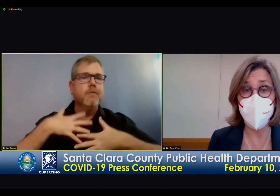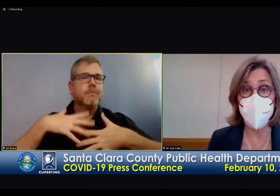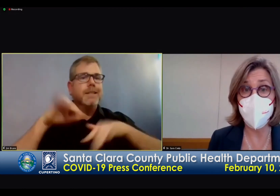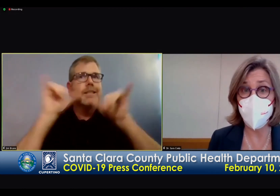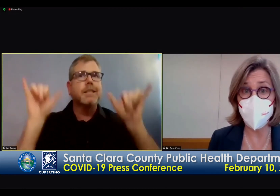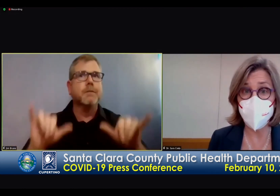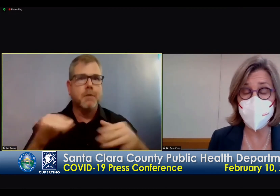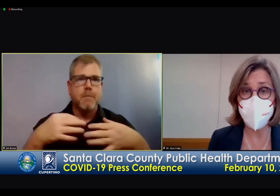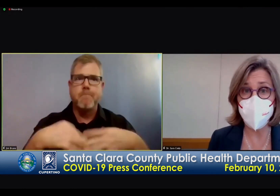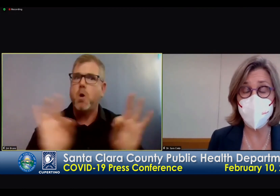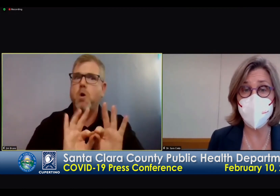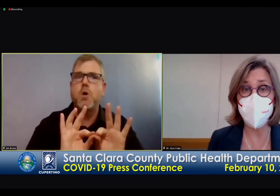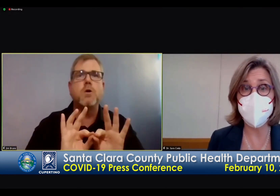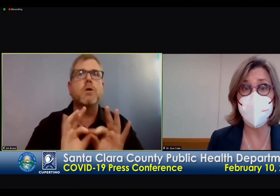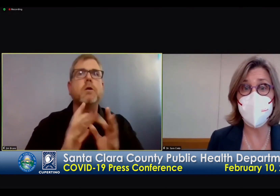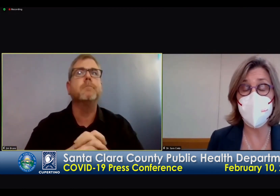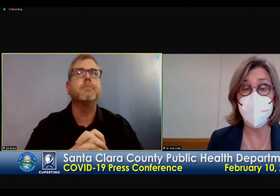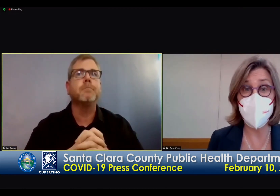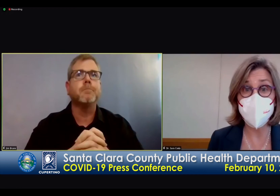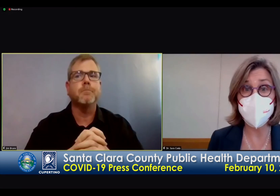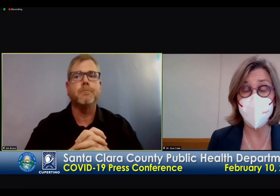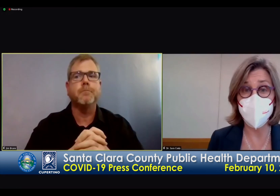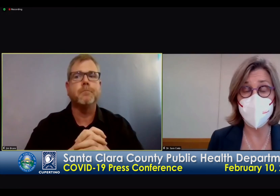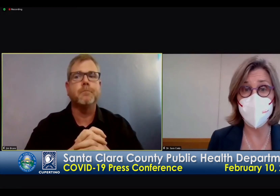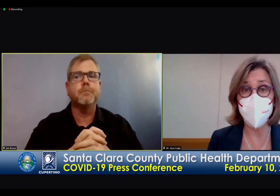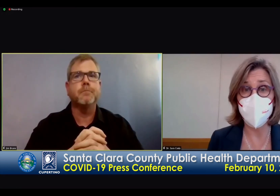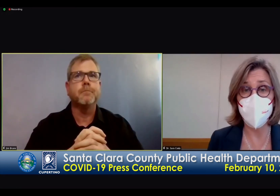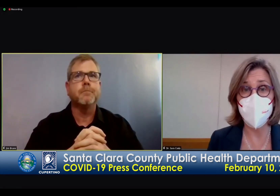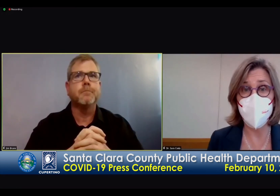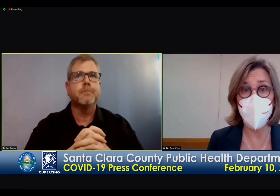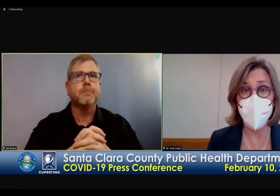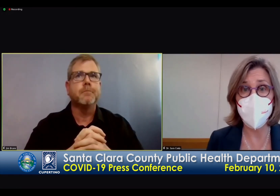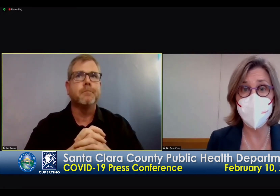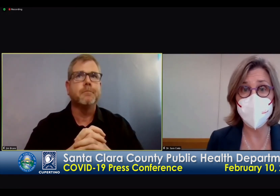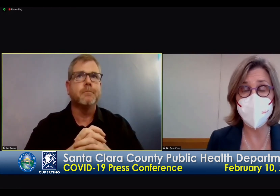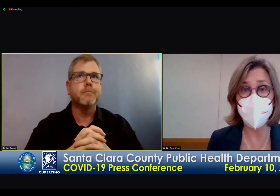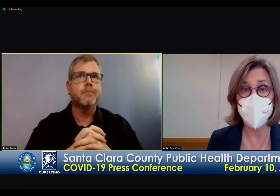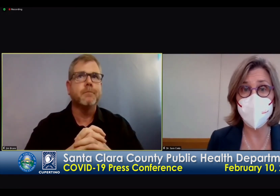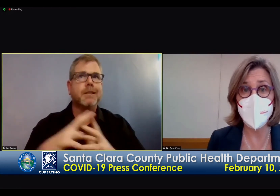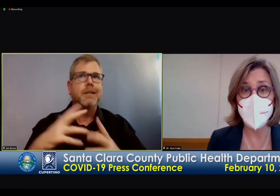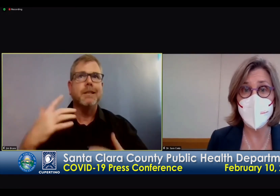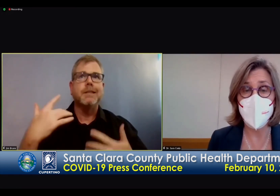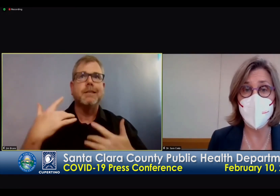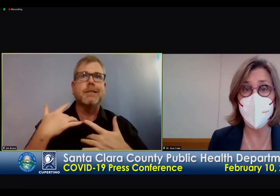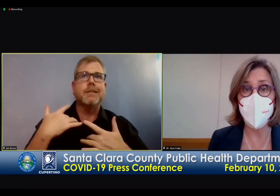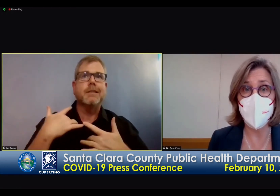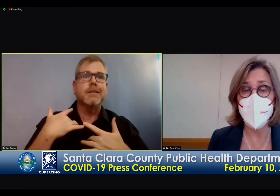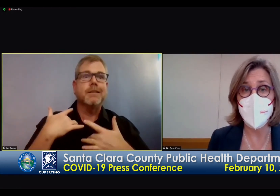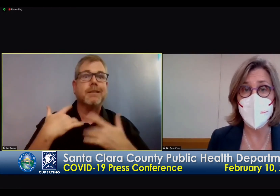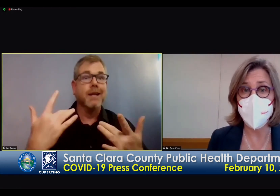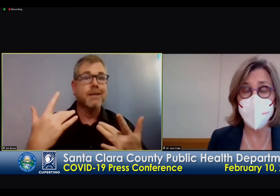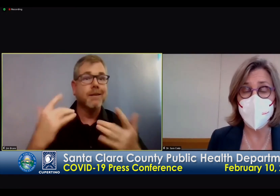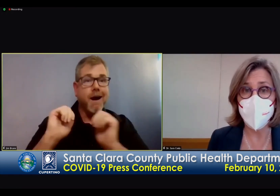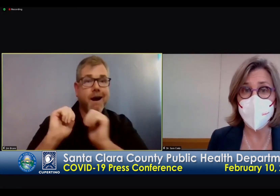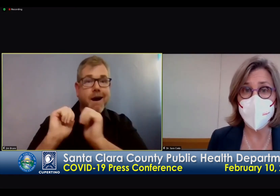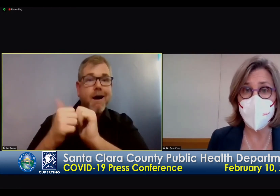of transmission is through aerosols, those, you know, fine little